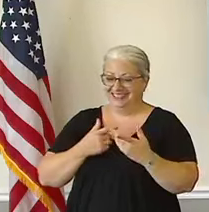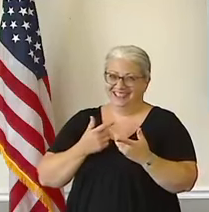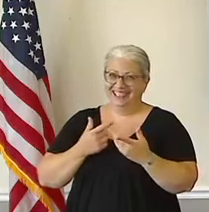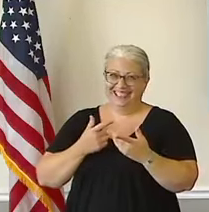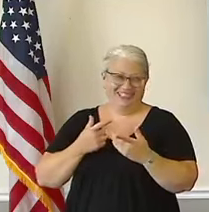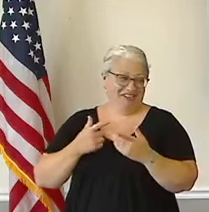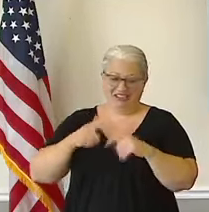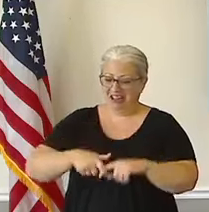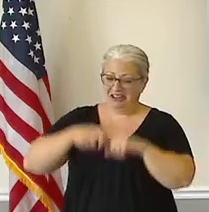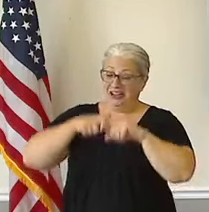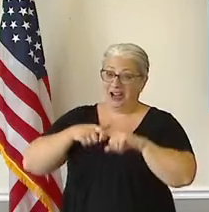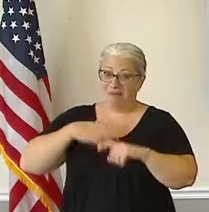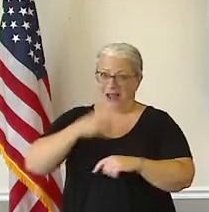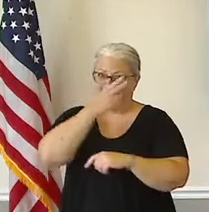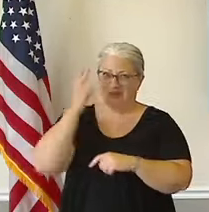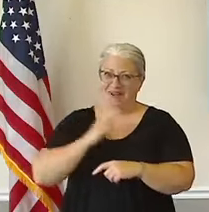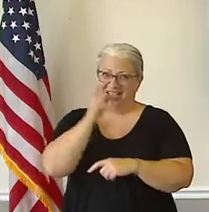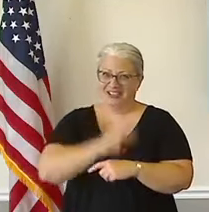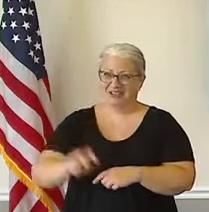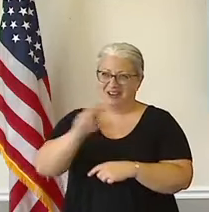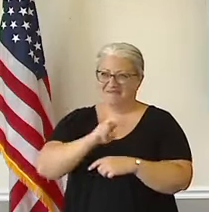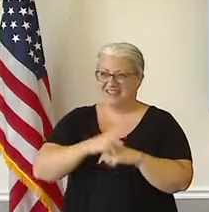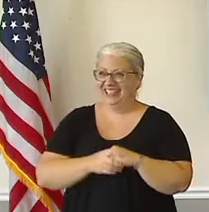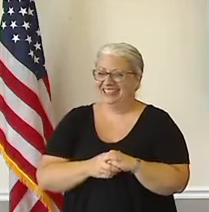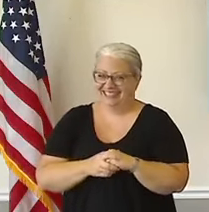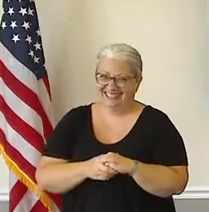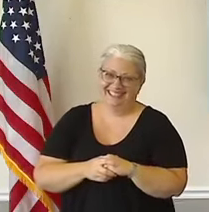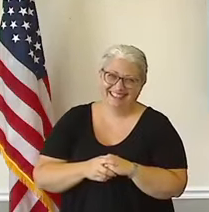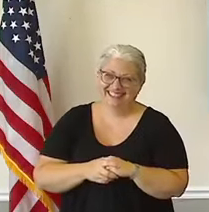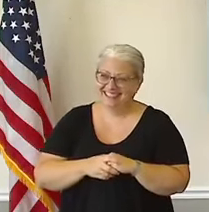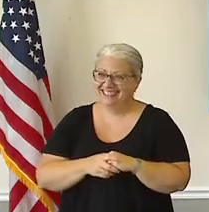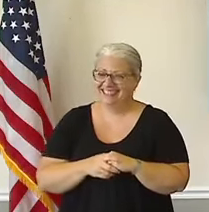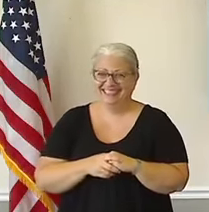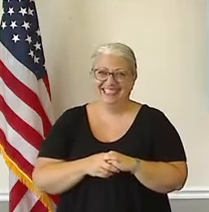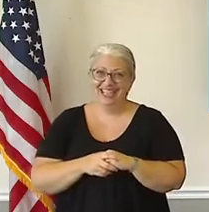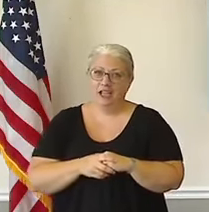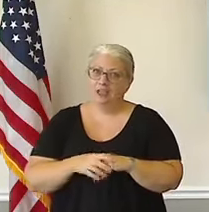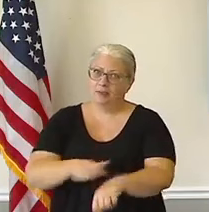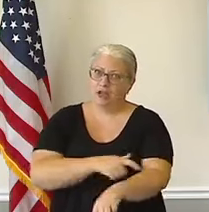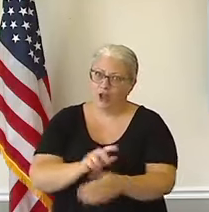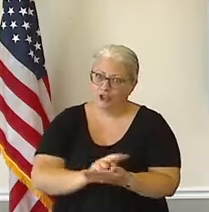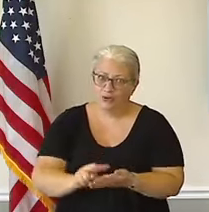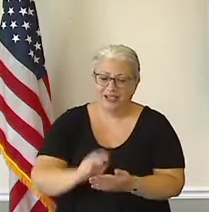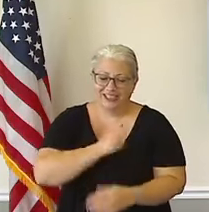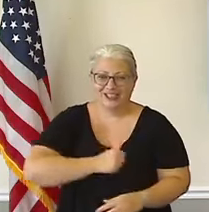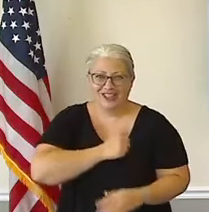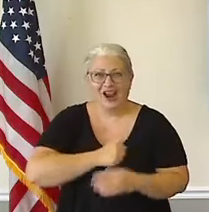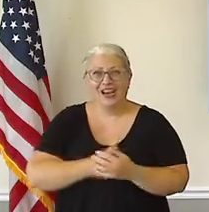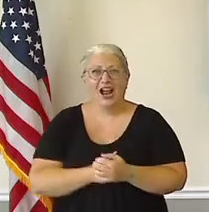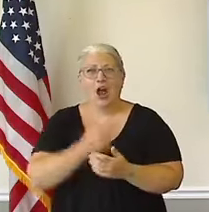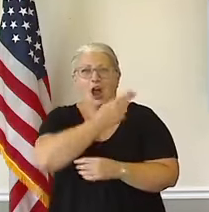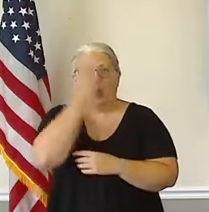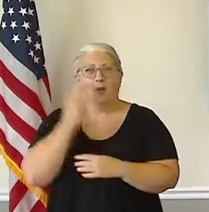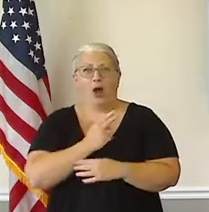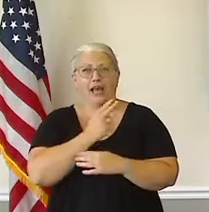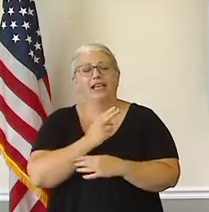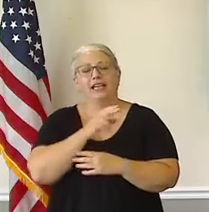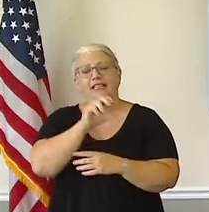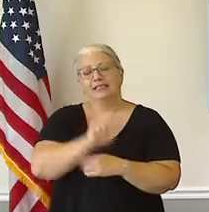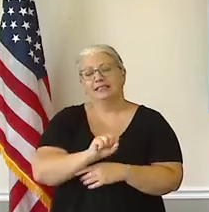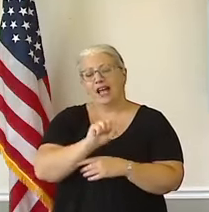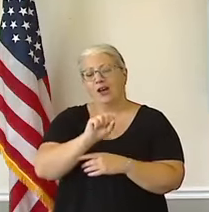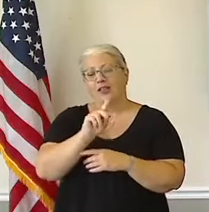Hawaii, you're not going to Hawaii. Hawaii, South Dakota, and Virgin Islands. You can tell it's been a long 2 weeks. Hawaii, South Dakota, and Virgin Islands have been